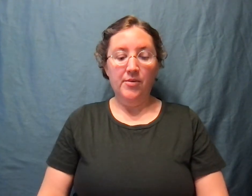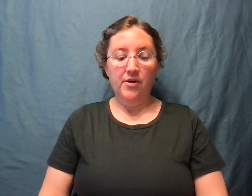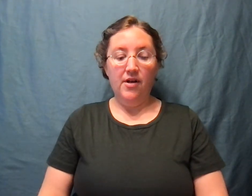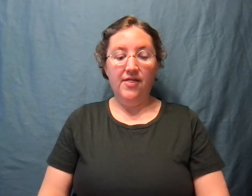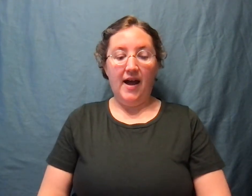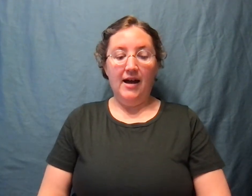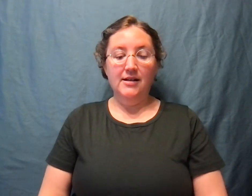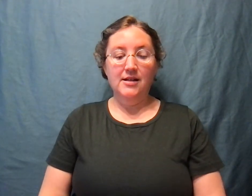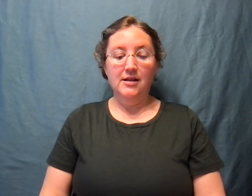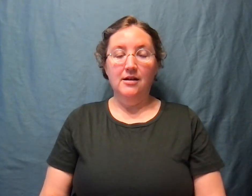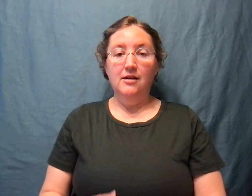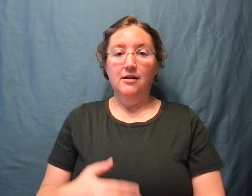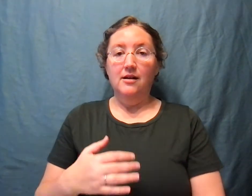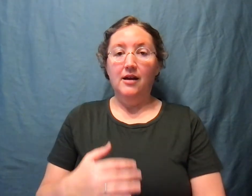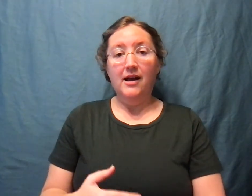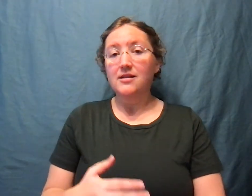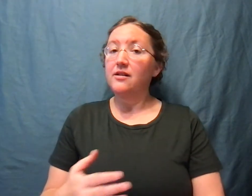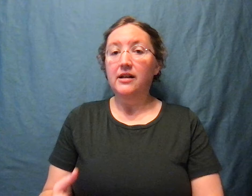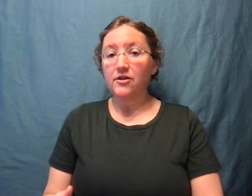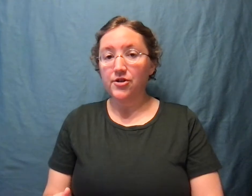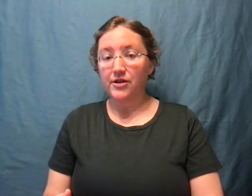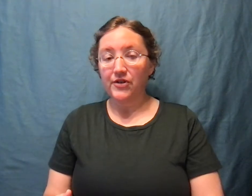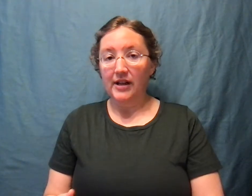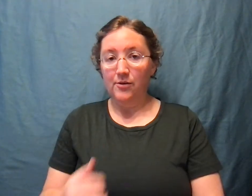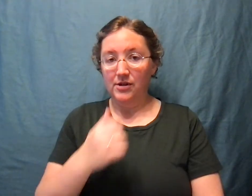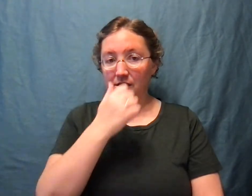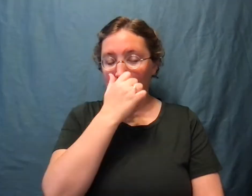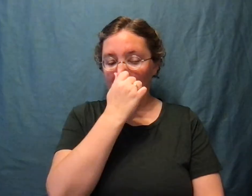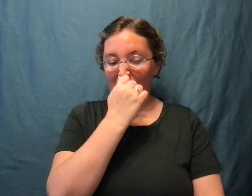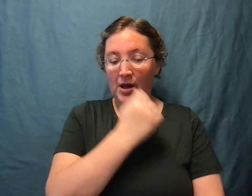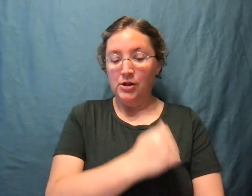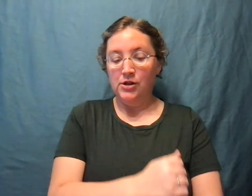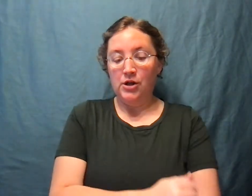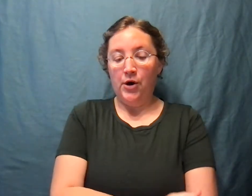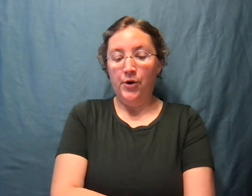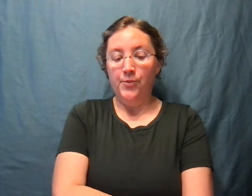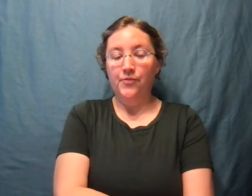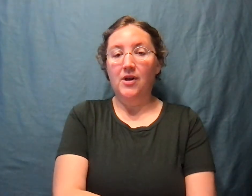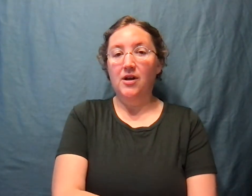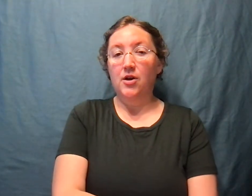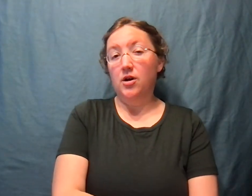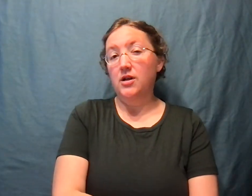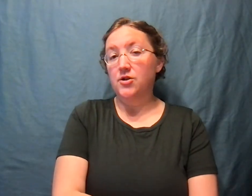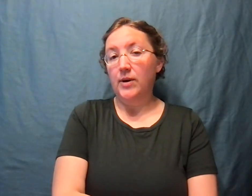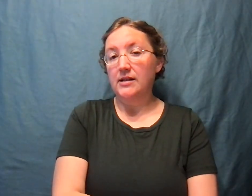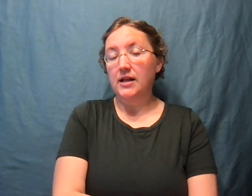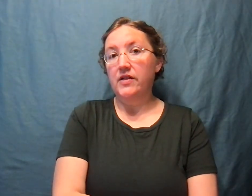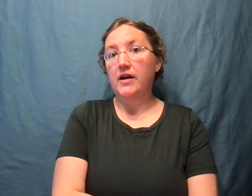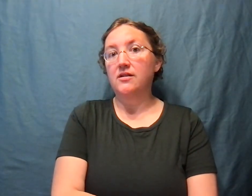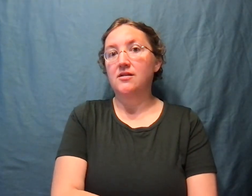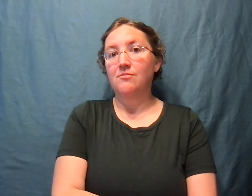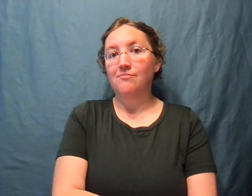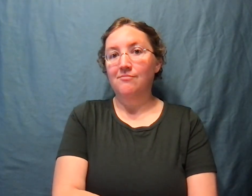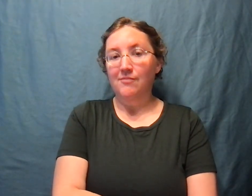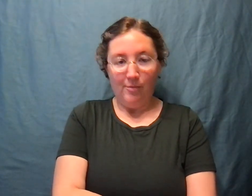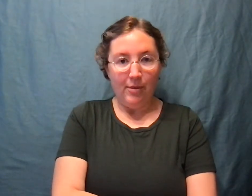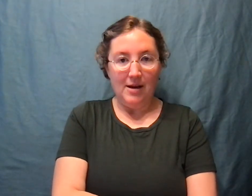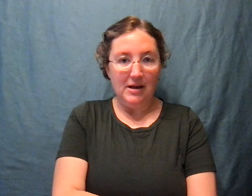Remember that ASL and English are different languages, so you're going to translate things by